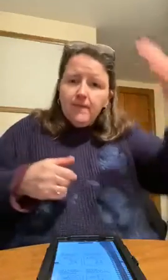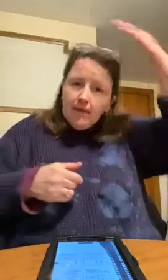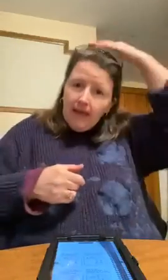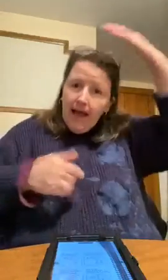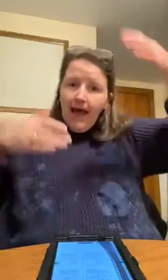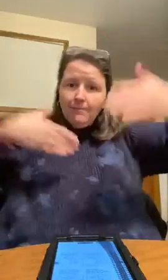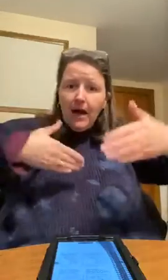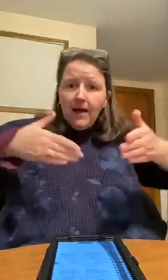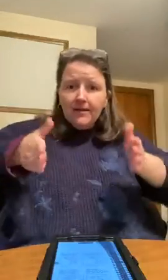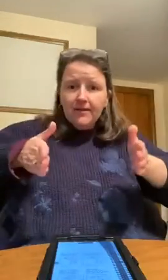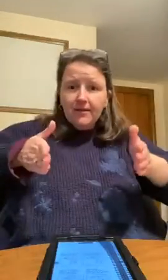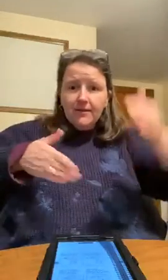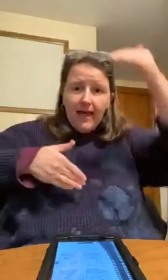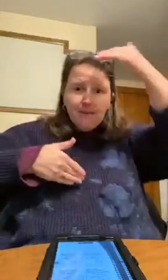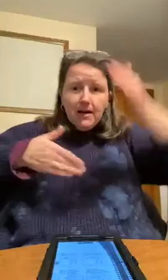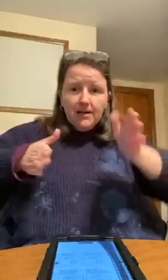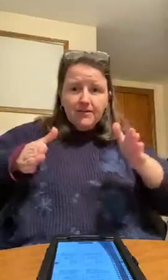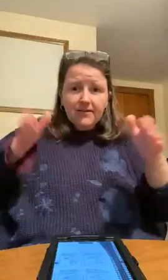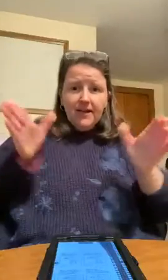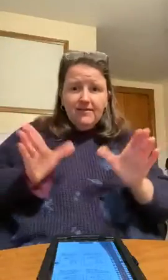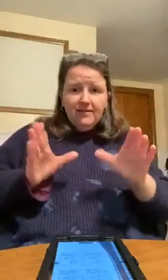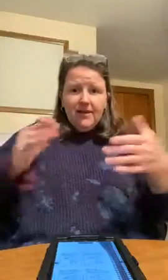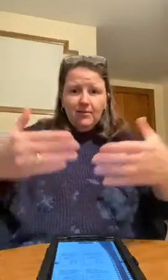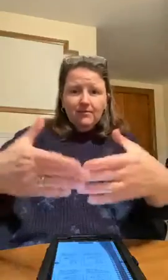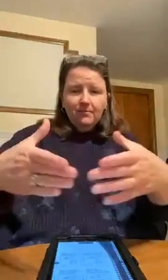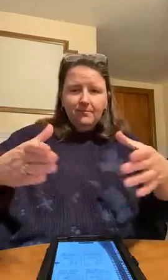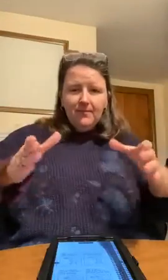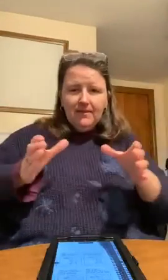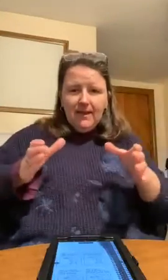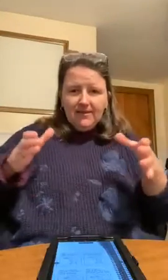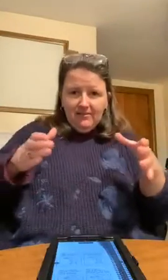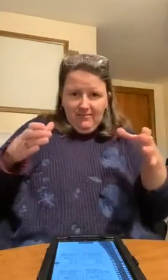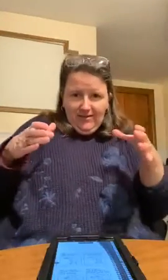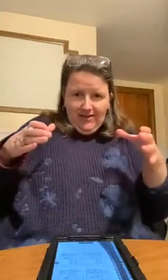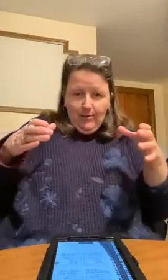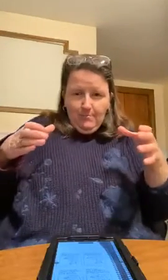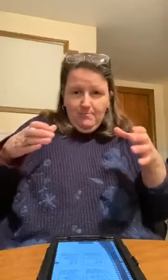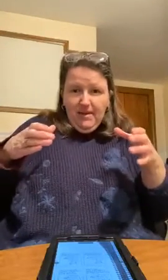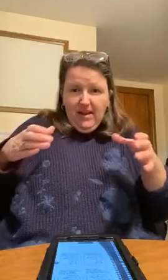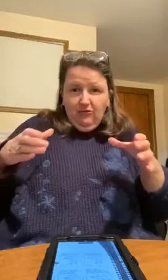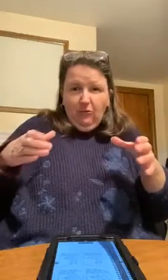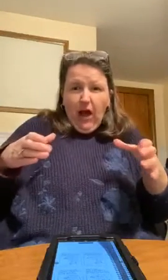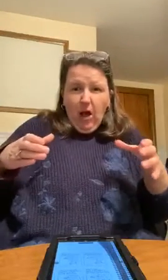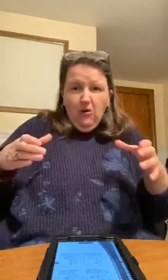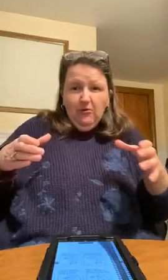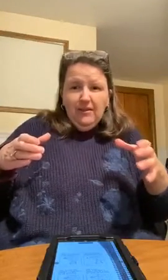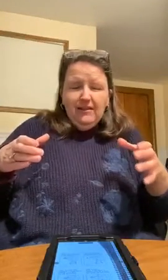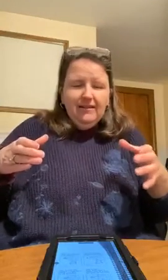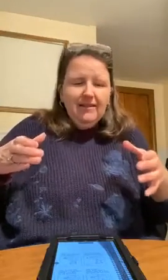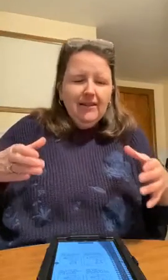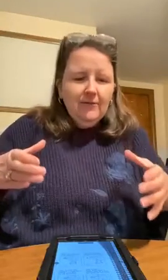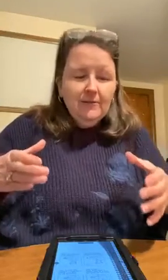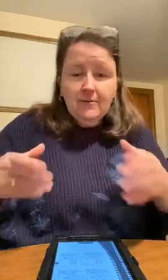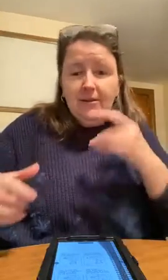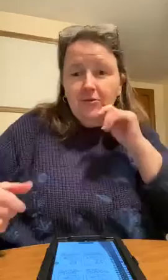a hat box, you know, the hat boxes that they were nice and they were big and round, and, you know, it was really cool,